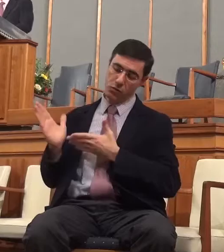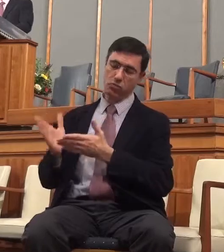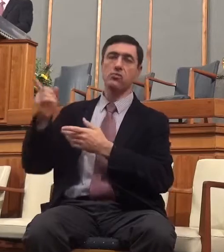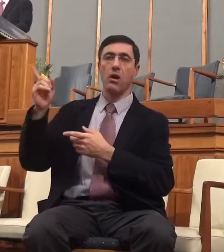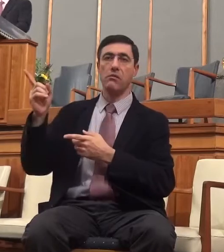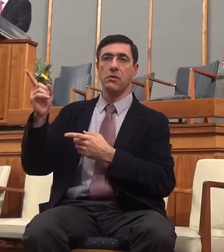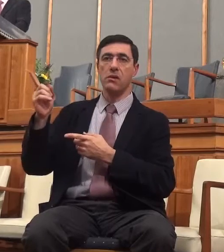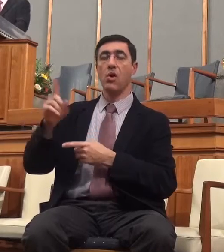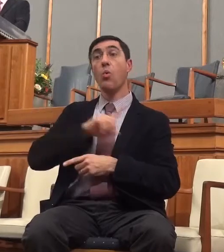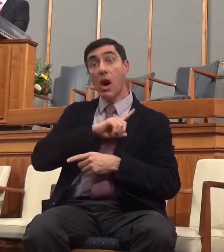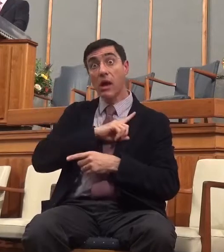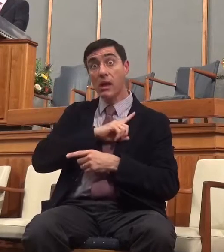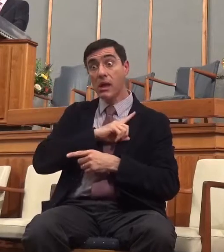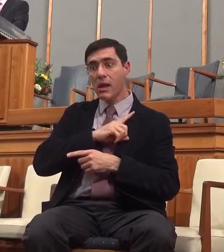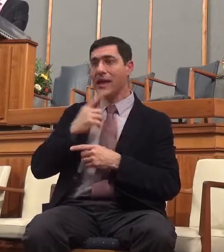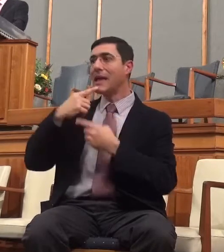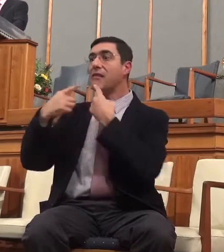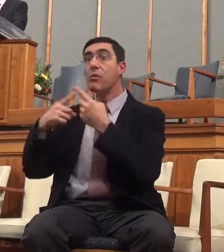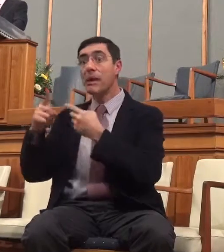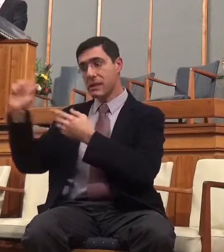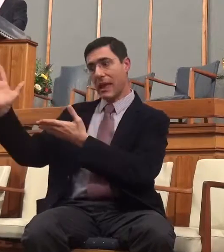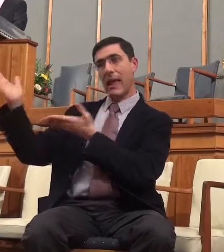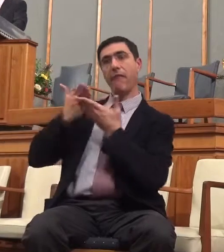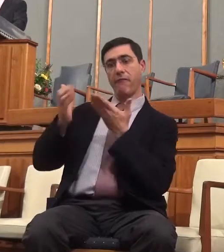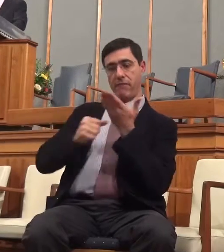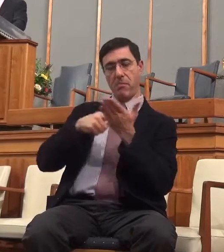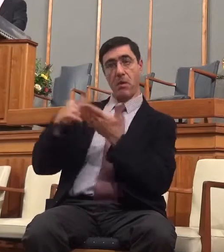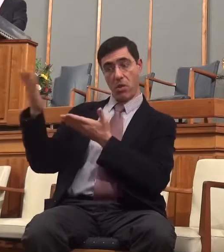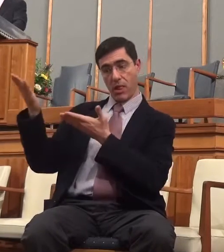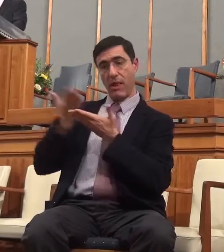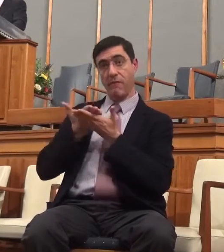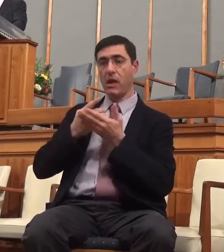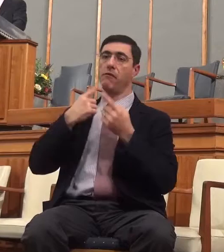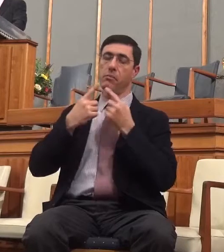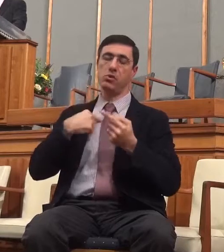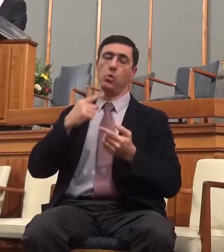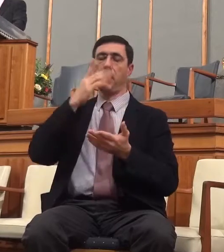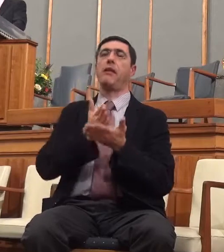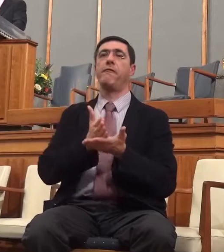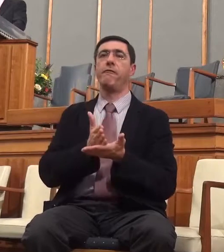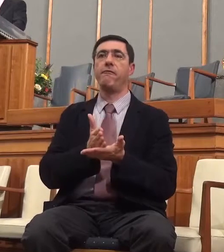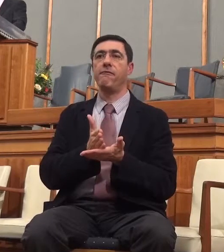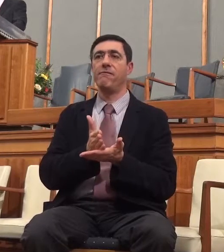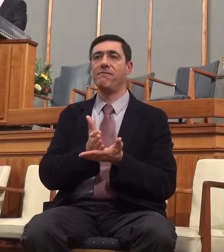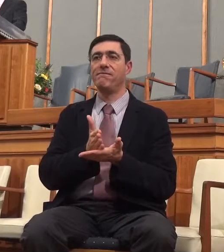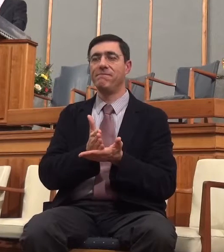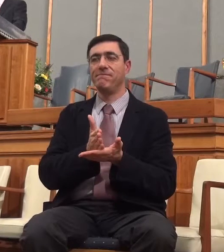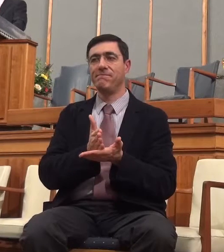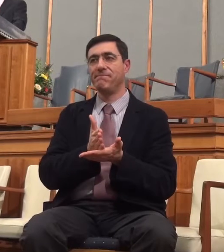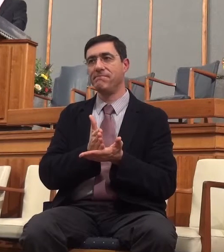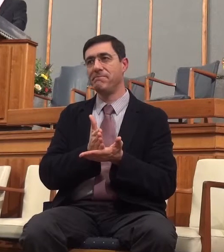information. And the proof flows as the result of that. Dear